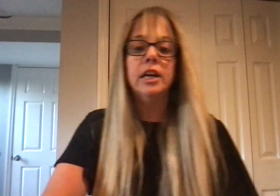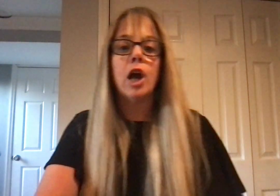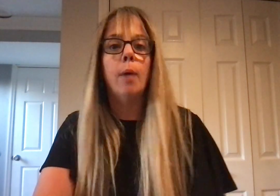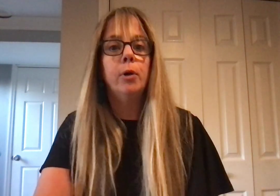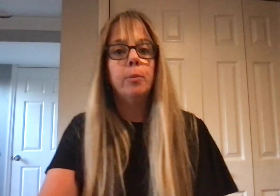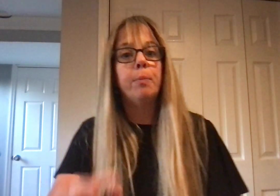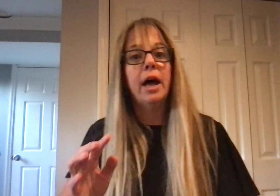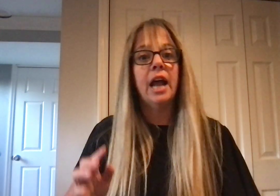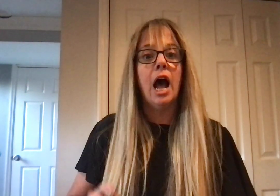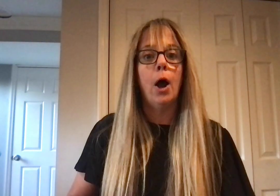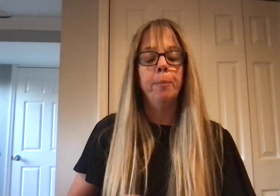but